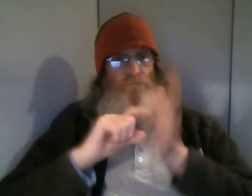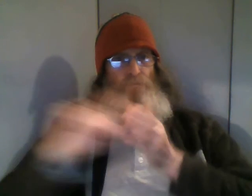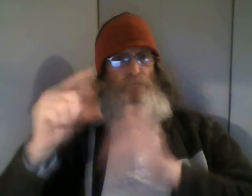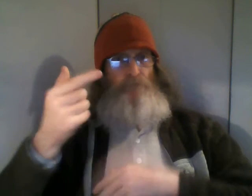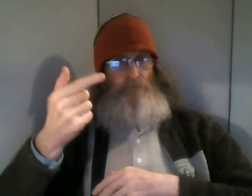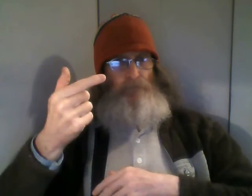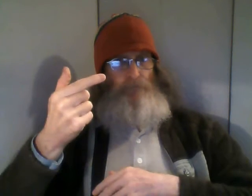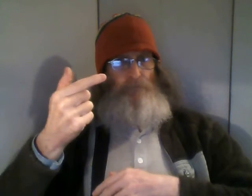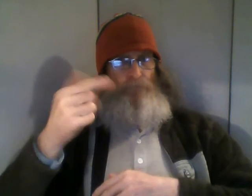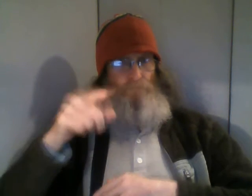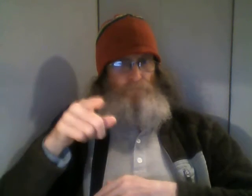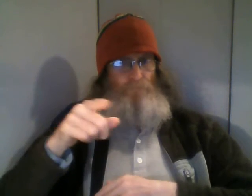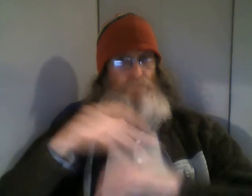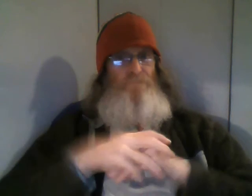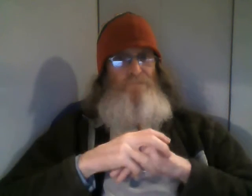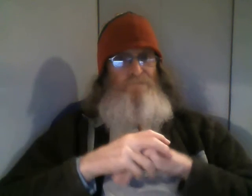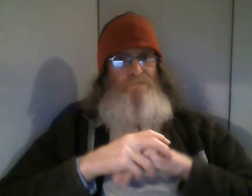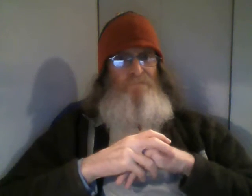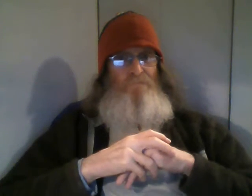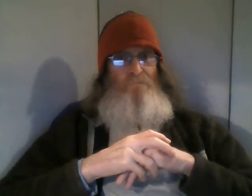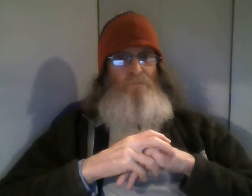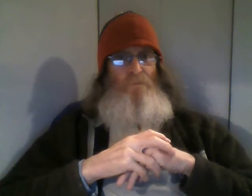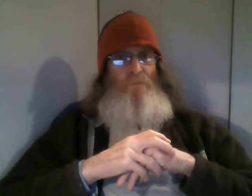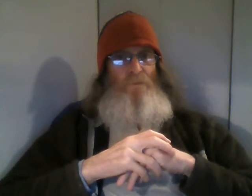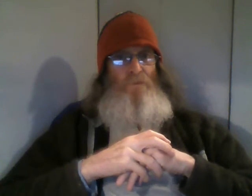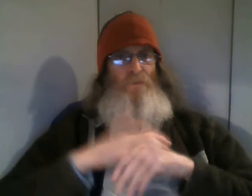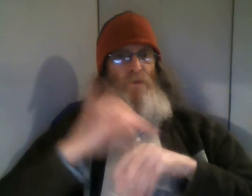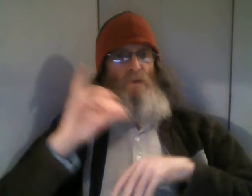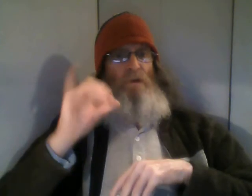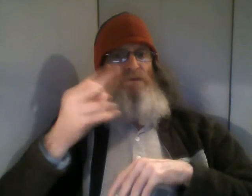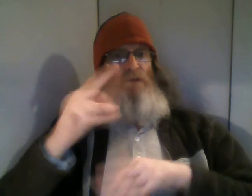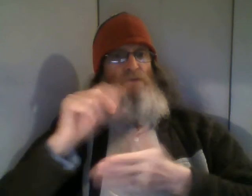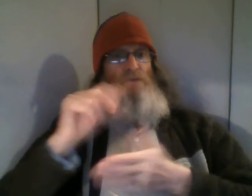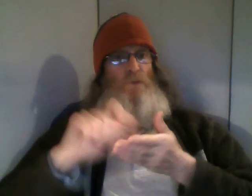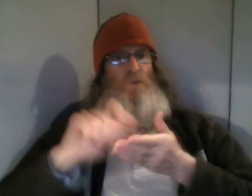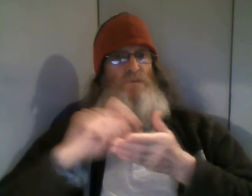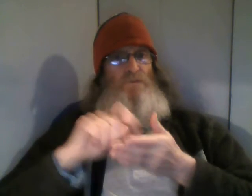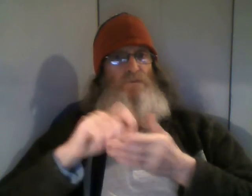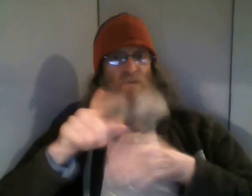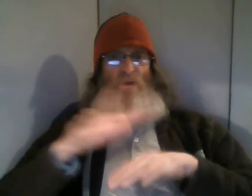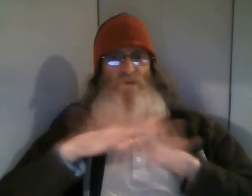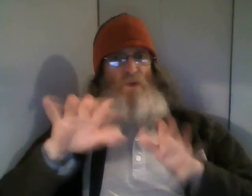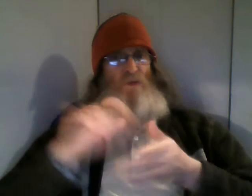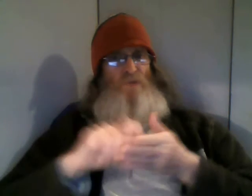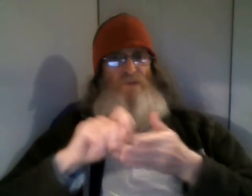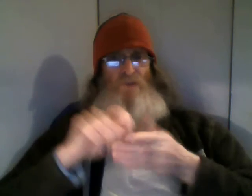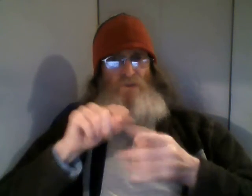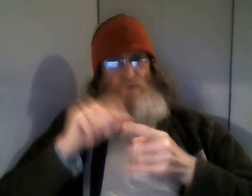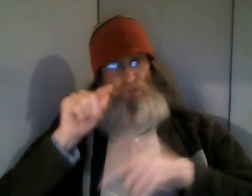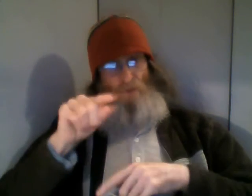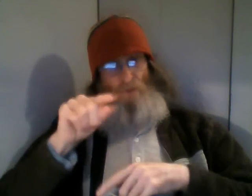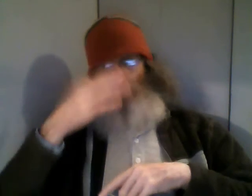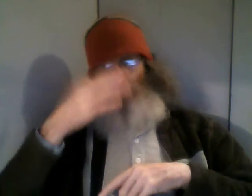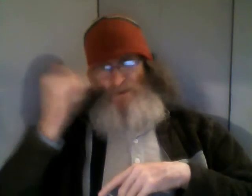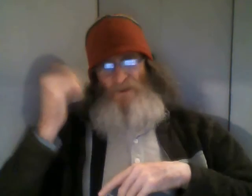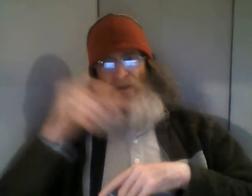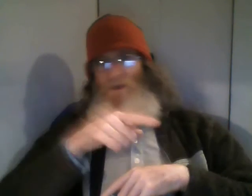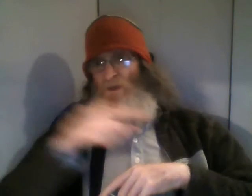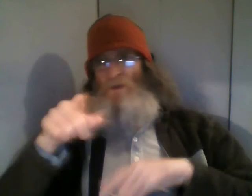What do you think? Is there anything that can be done with you? Well, not that I buy into him, no. But we'll keep you for psych assessment until